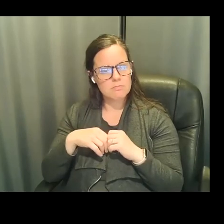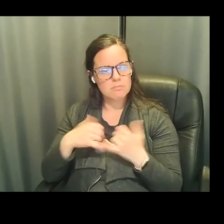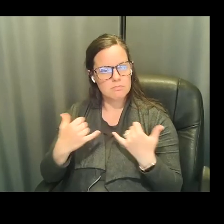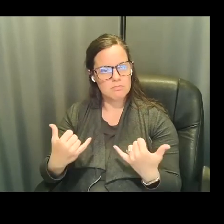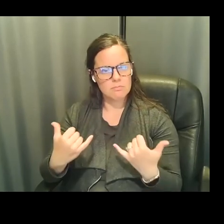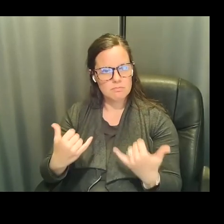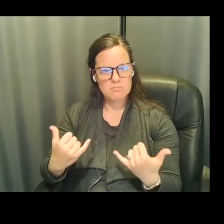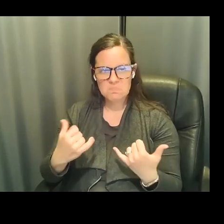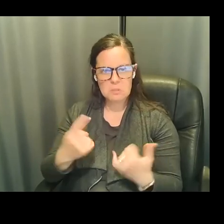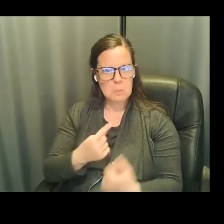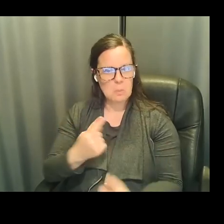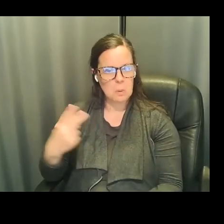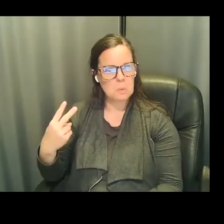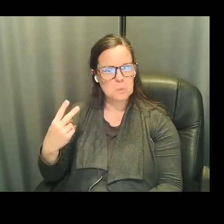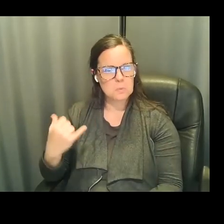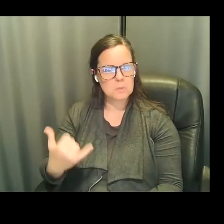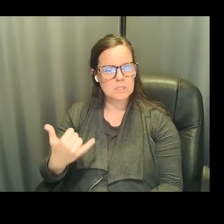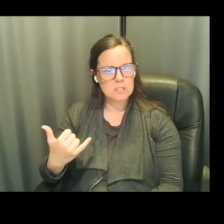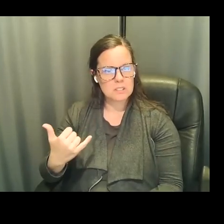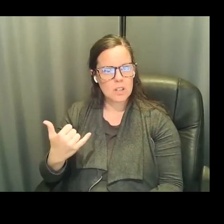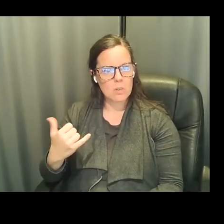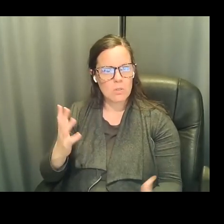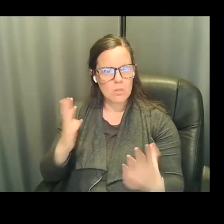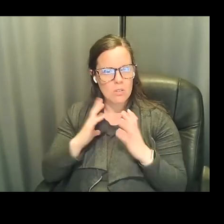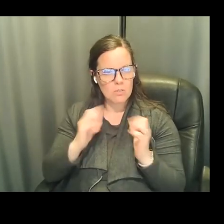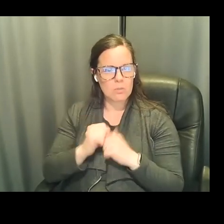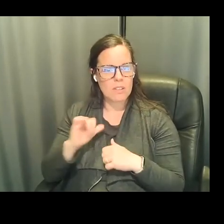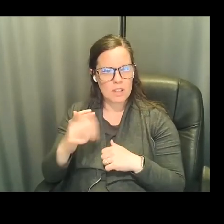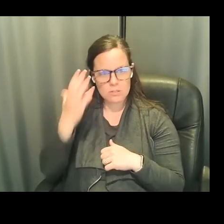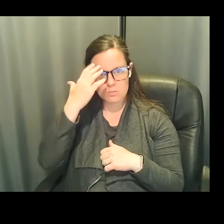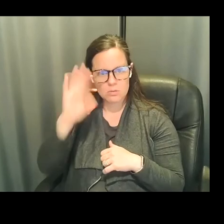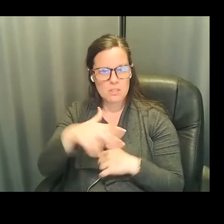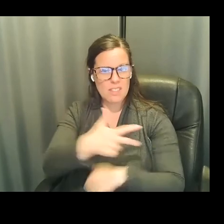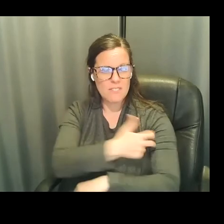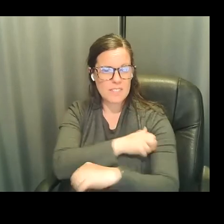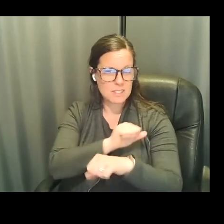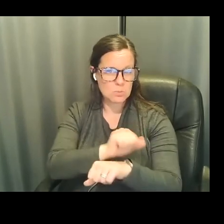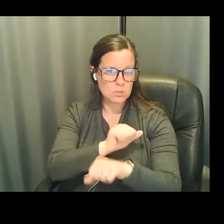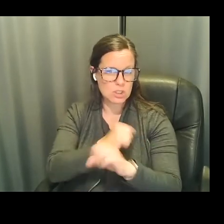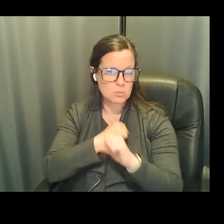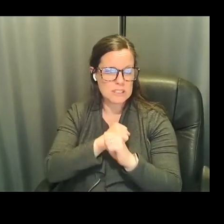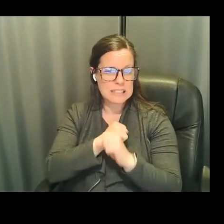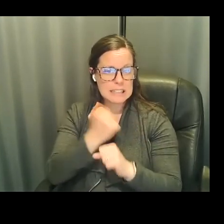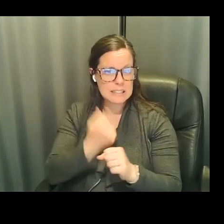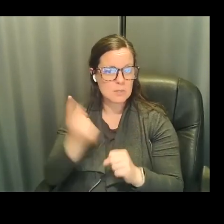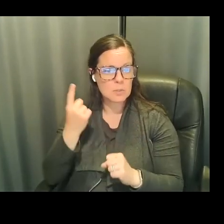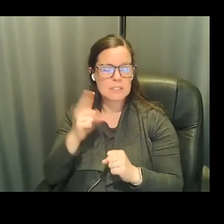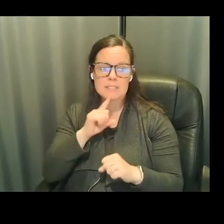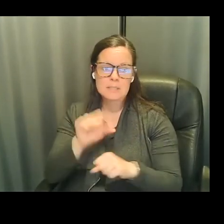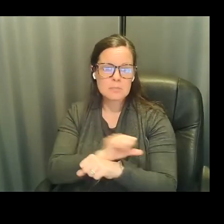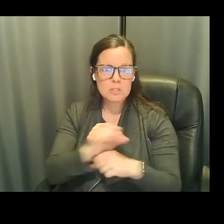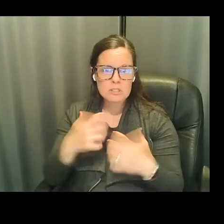1 or 2 that are out with this. We know that the vaccine works to protect them, to protect everyone, especially healthcare